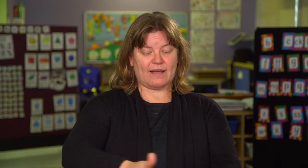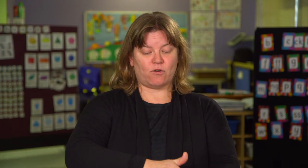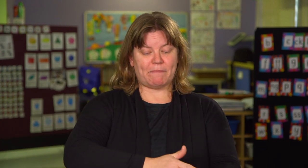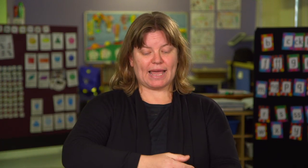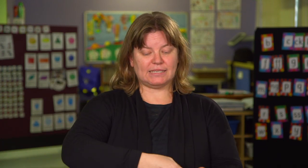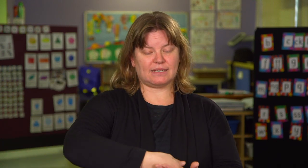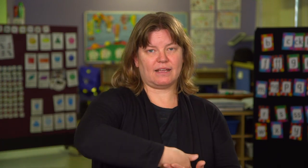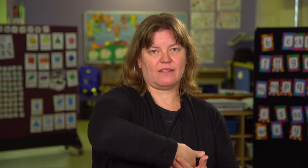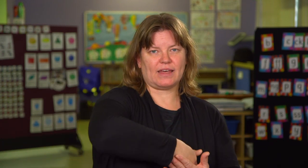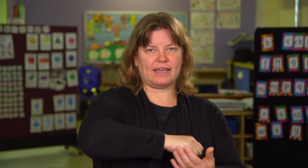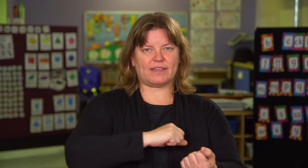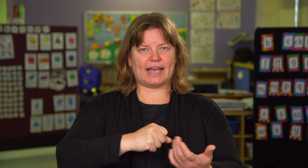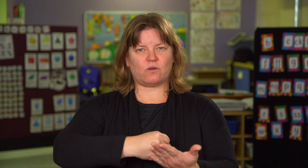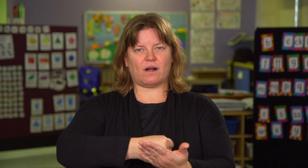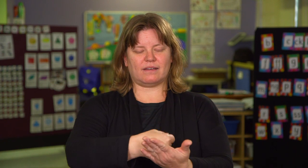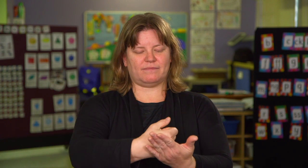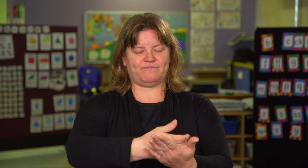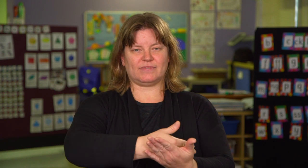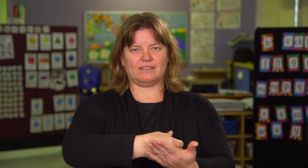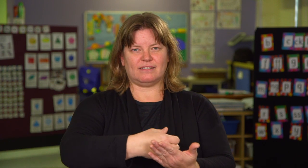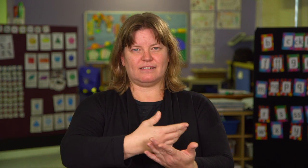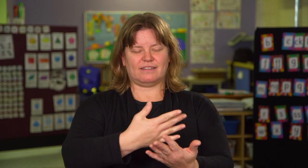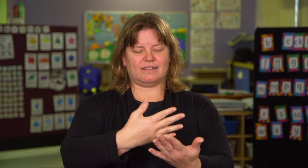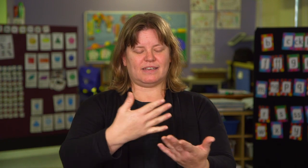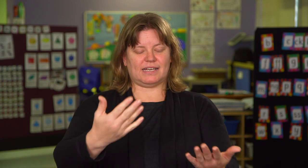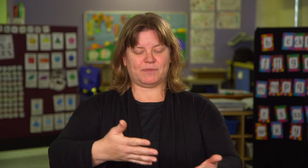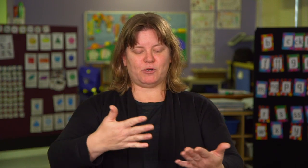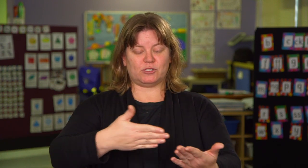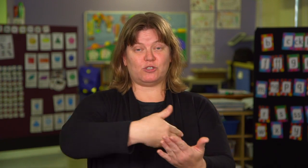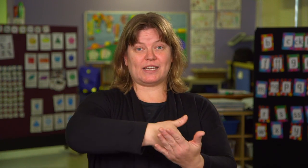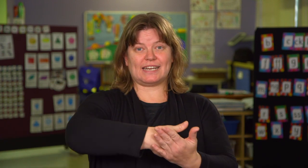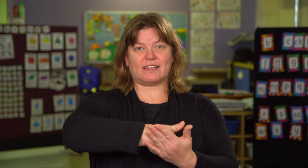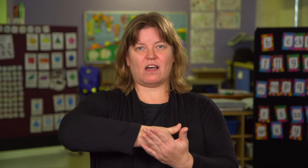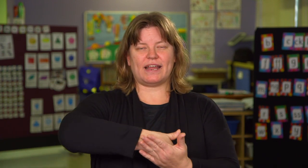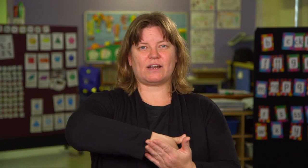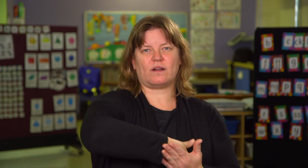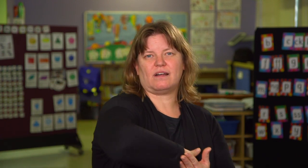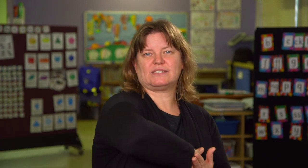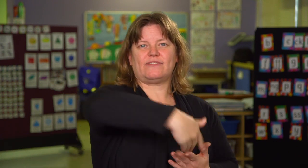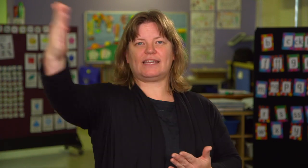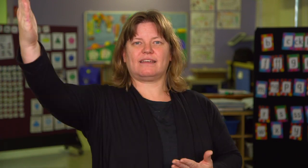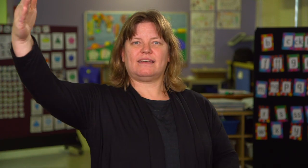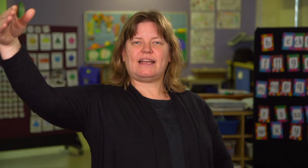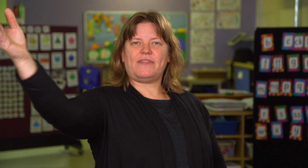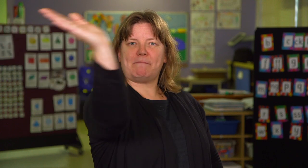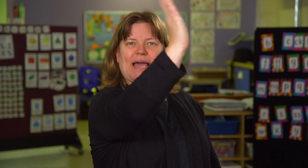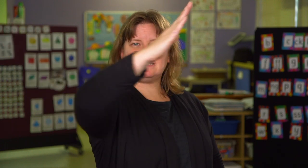for paint, they had quite the person who translated the line had quite a nice flick, and then painting